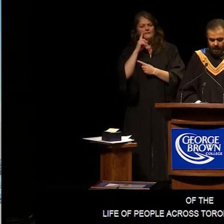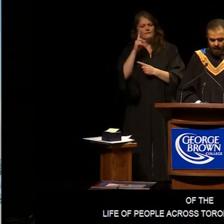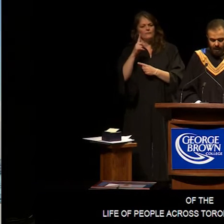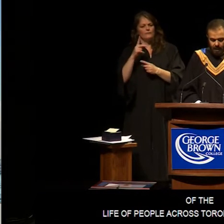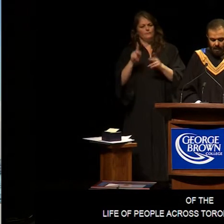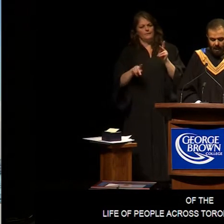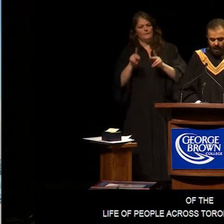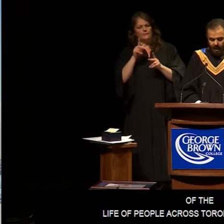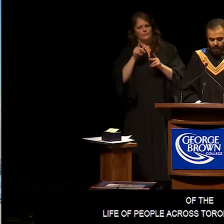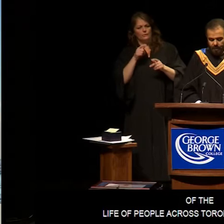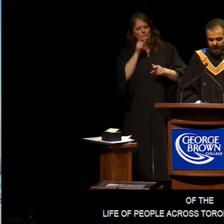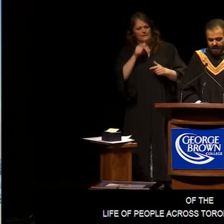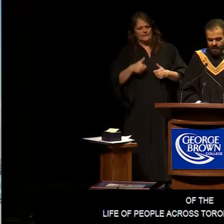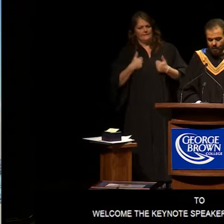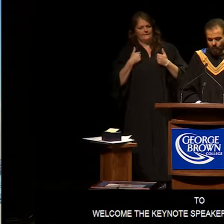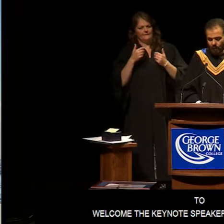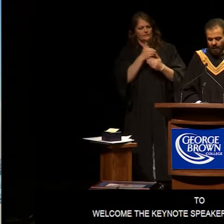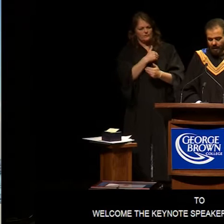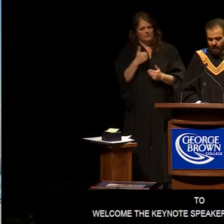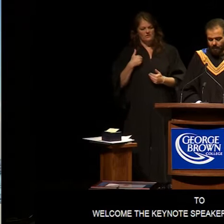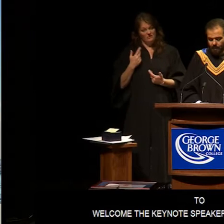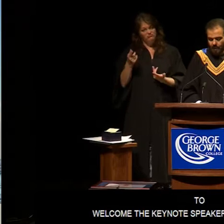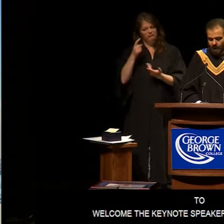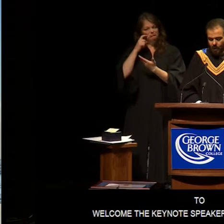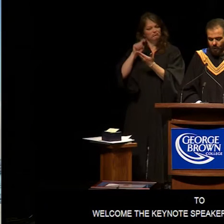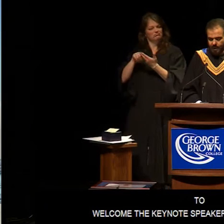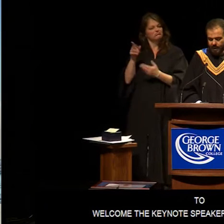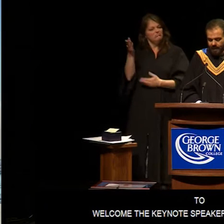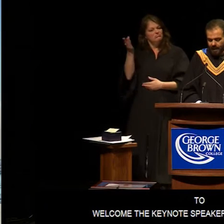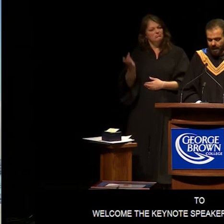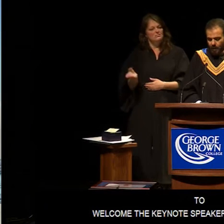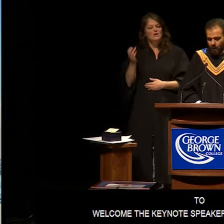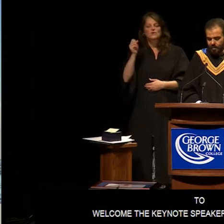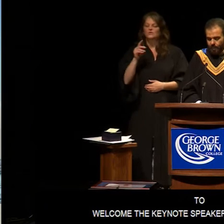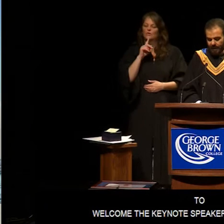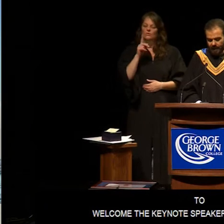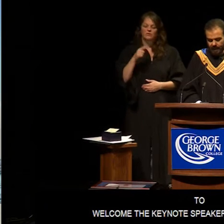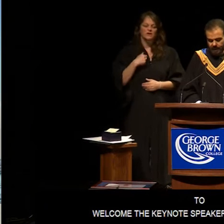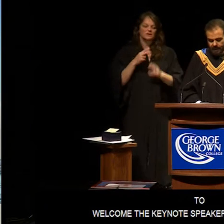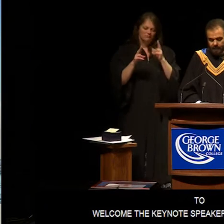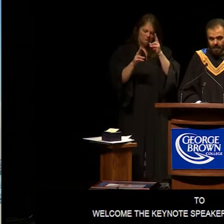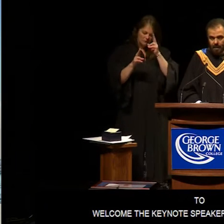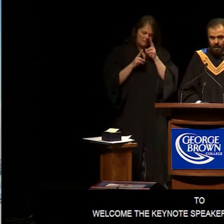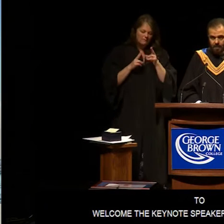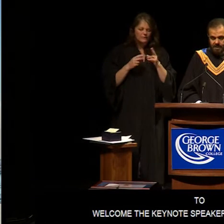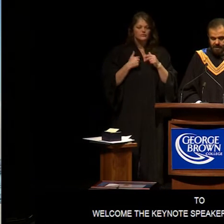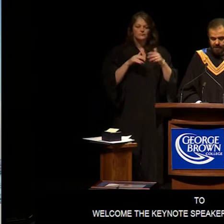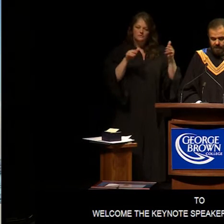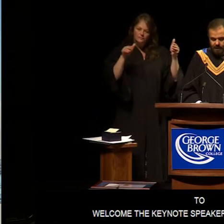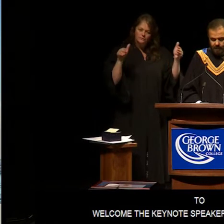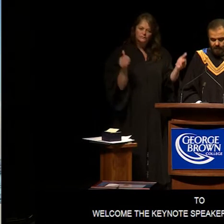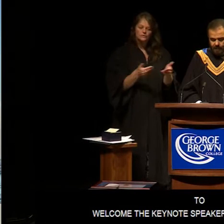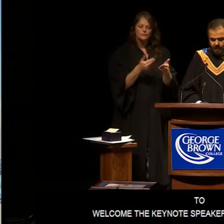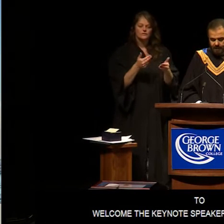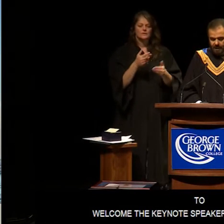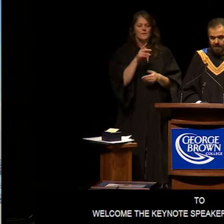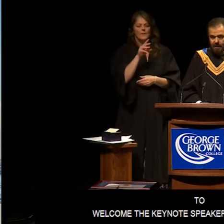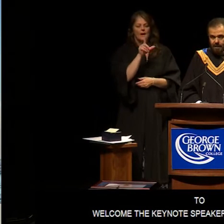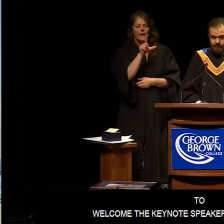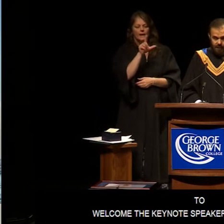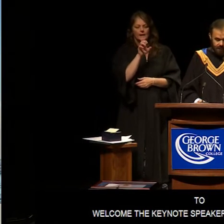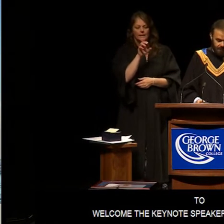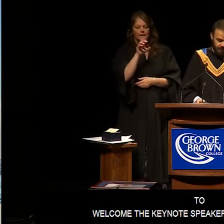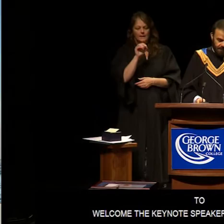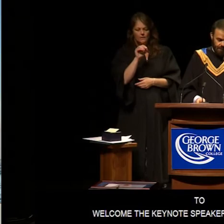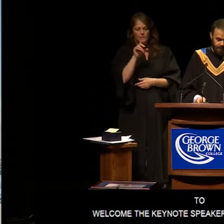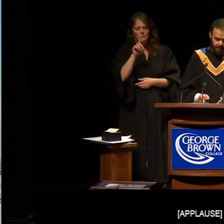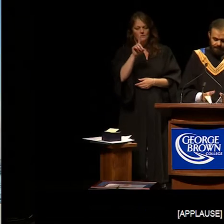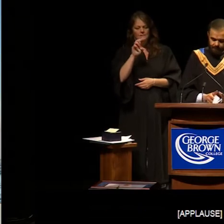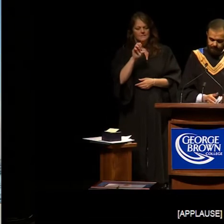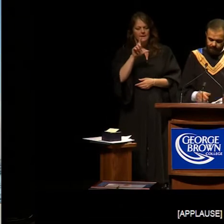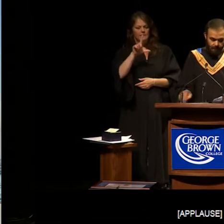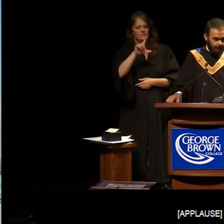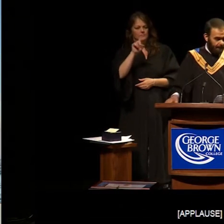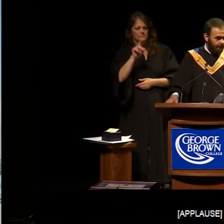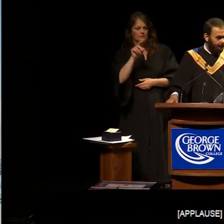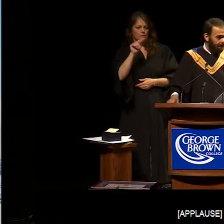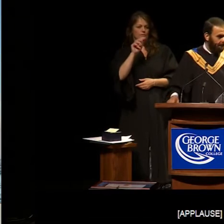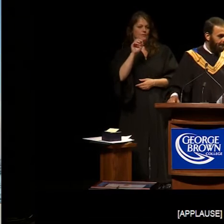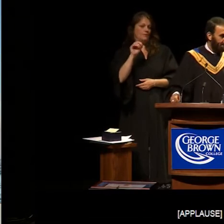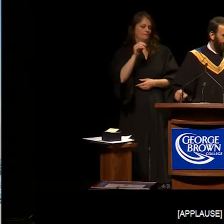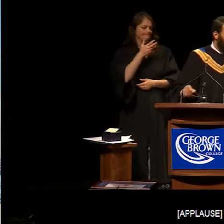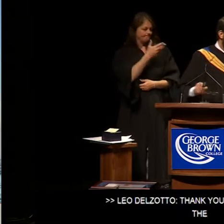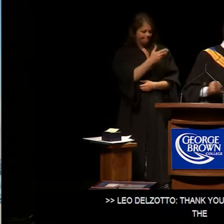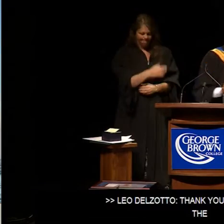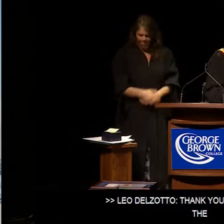Here, I am pleased to welcome our keynote speaker, Mr. Leo Dell'Azzotto.